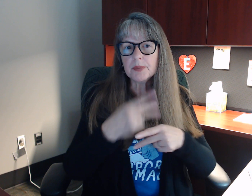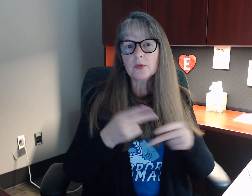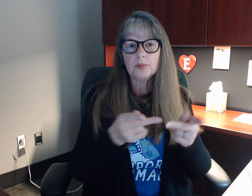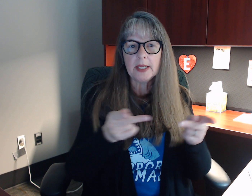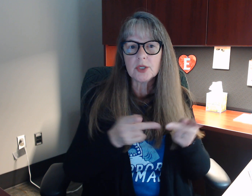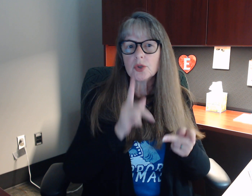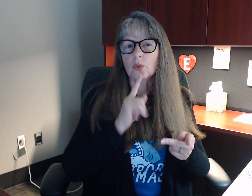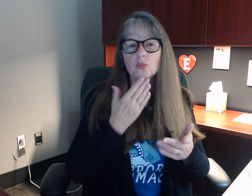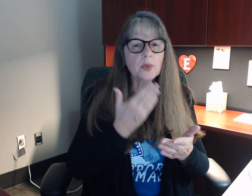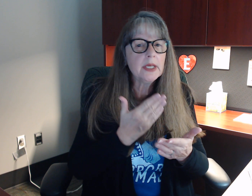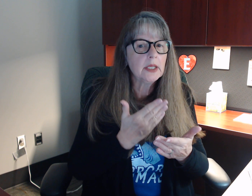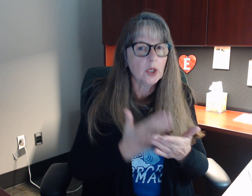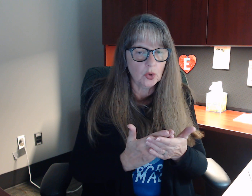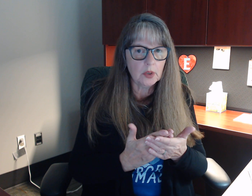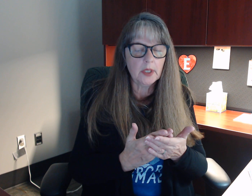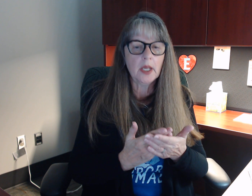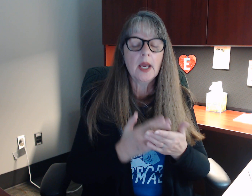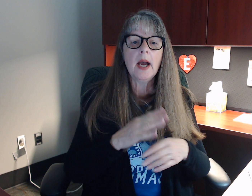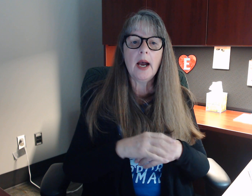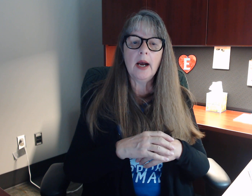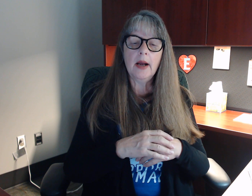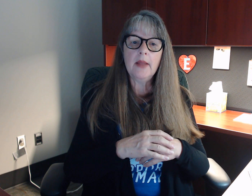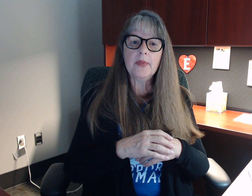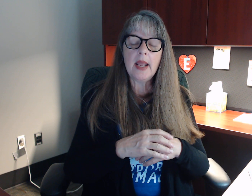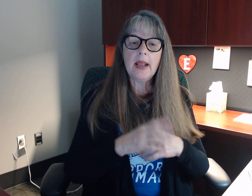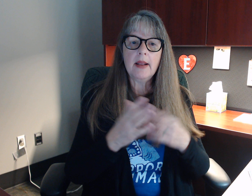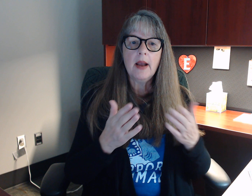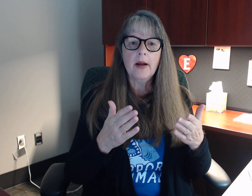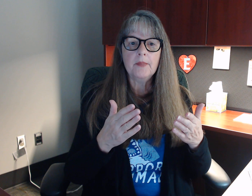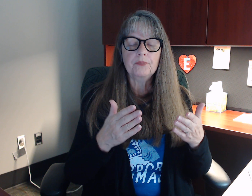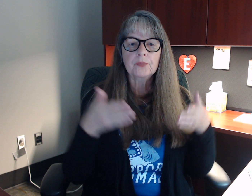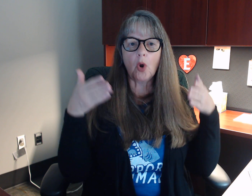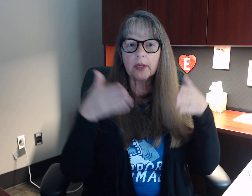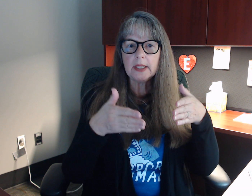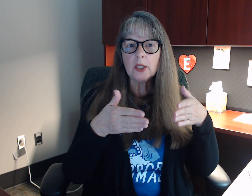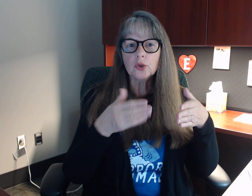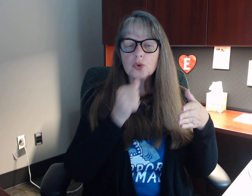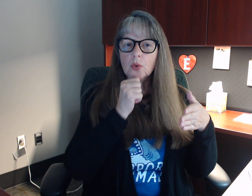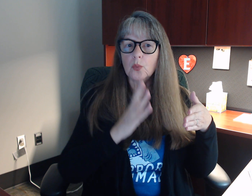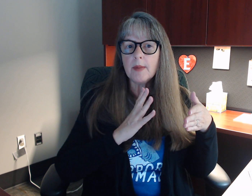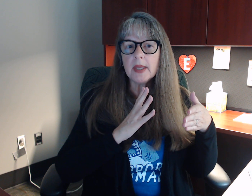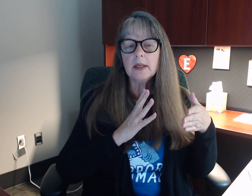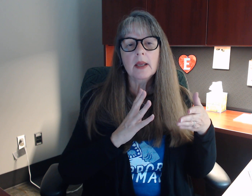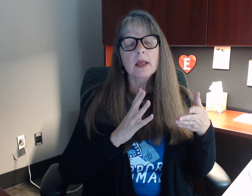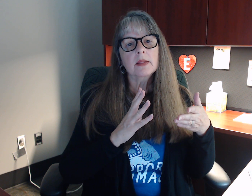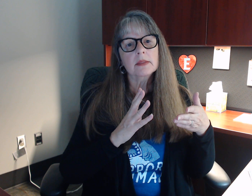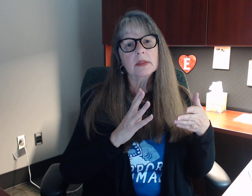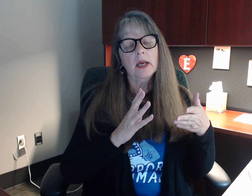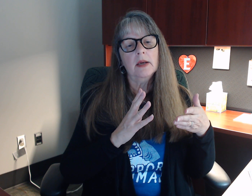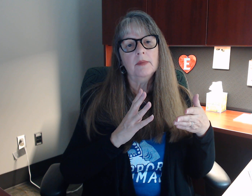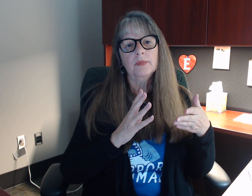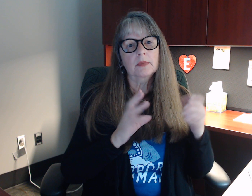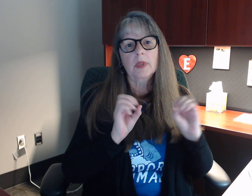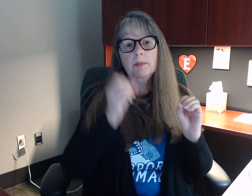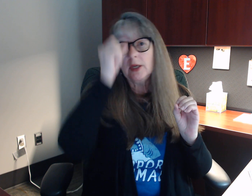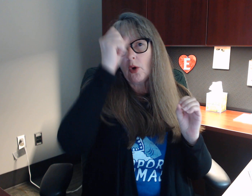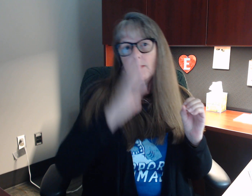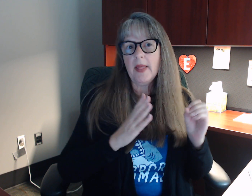of places are really good, and they are geared toward women. There'd be no men